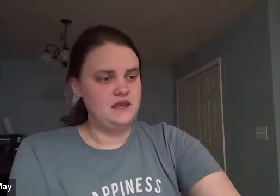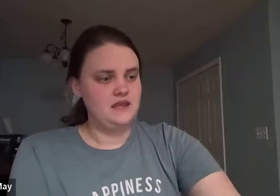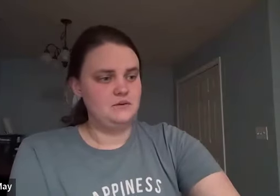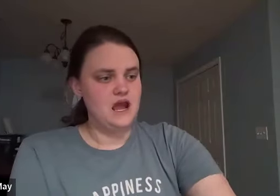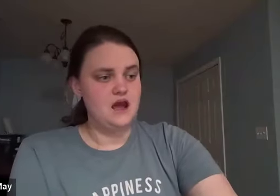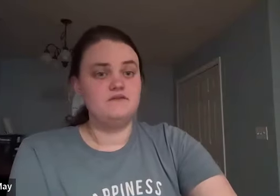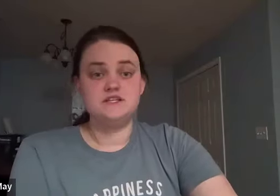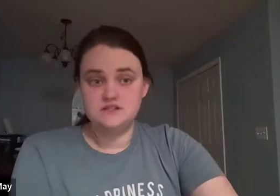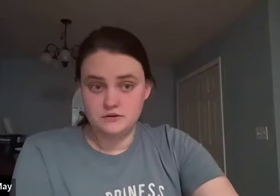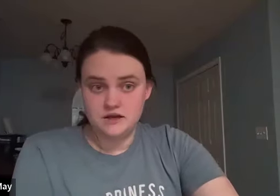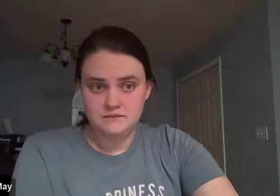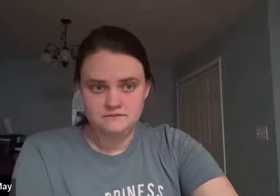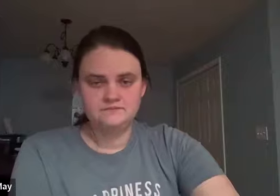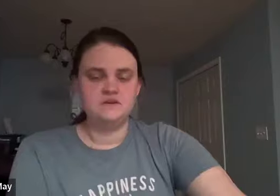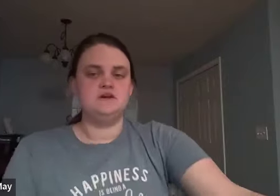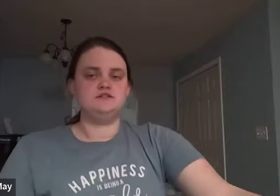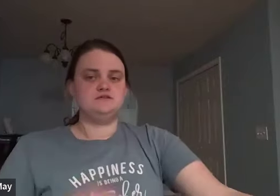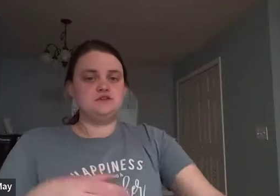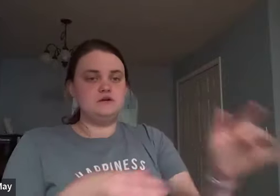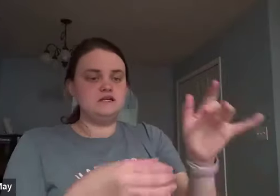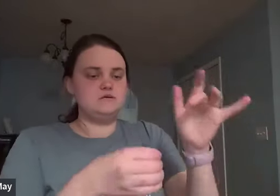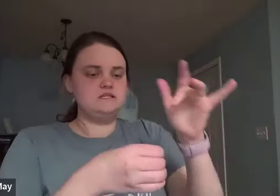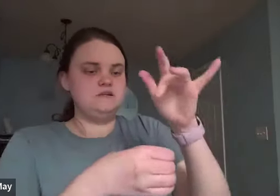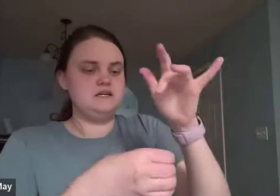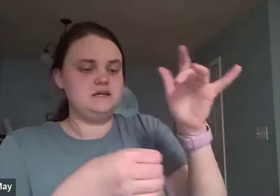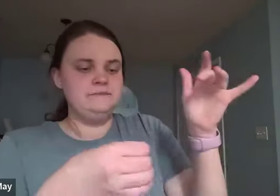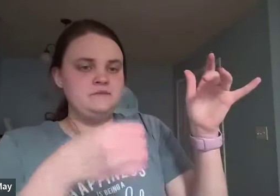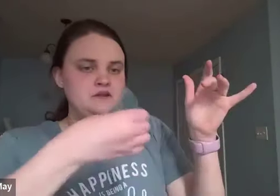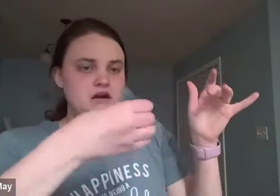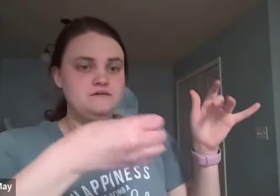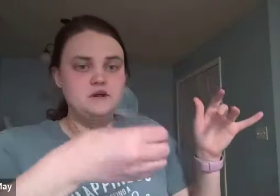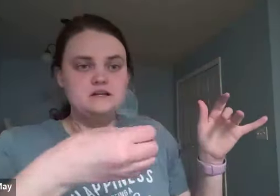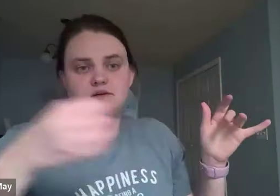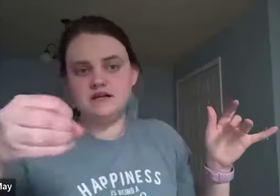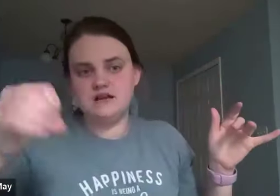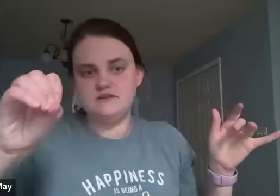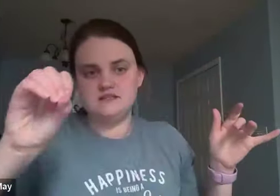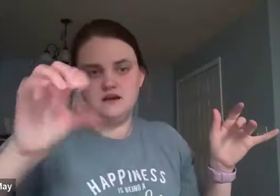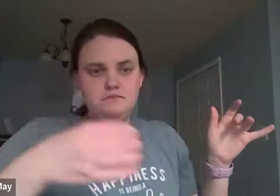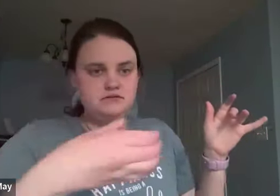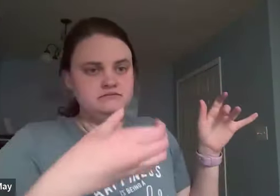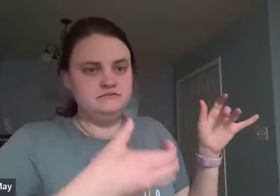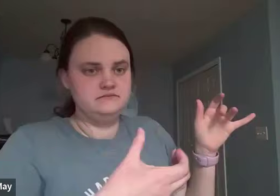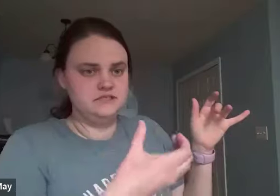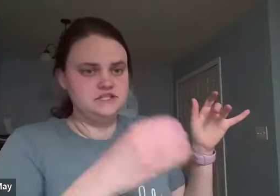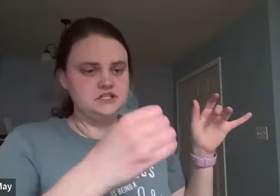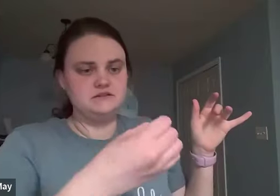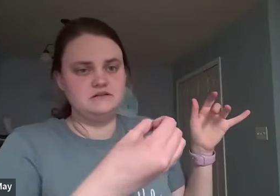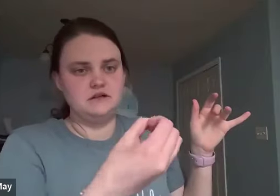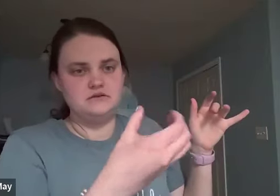Then we have soda. So soda is going to be, you're going to have your non-dominant kind of in this cup position, closed, open.